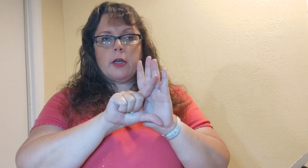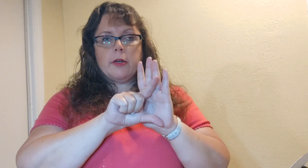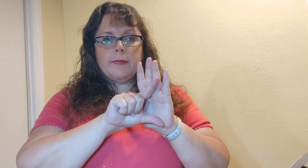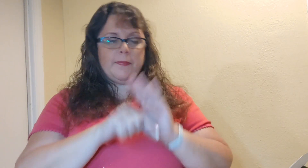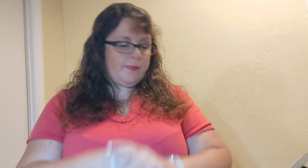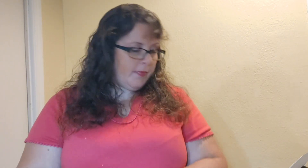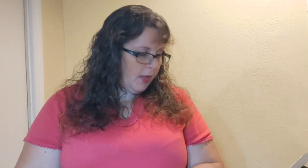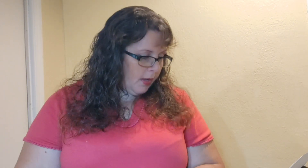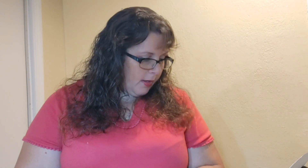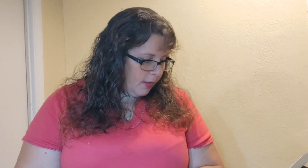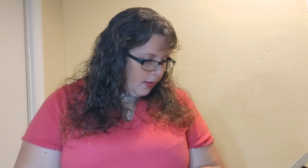law.